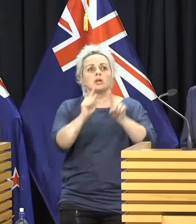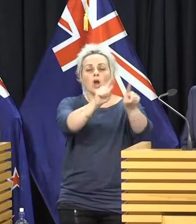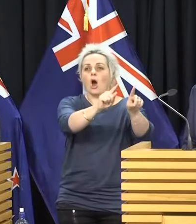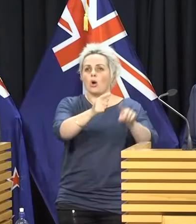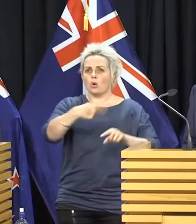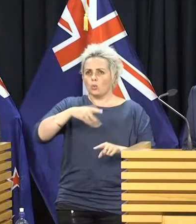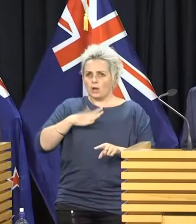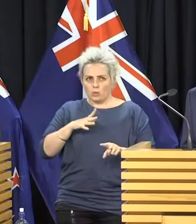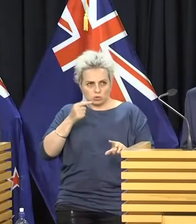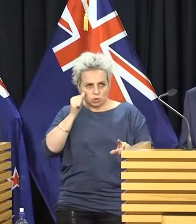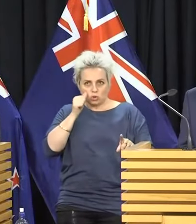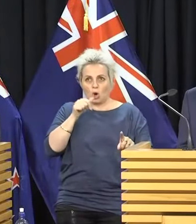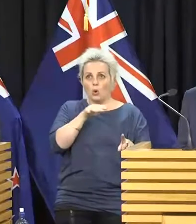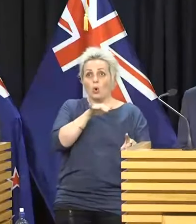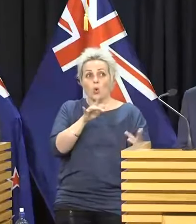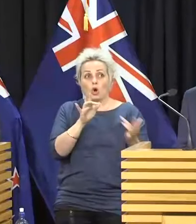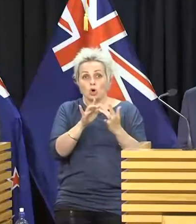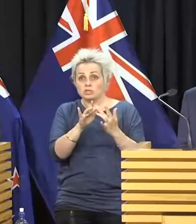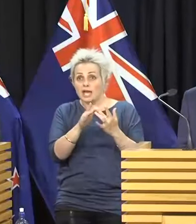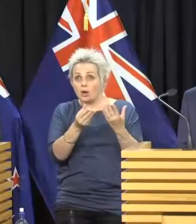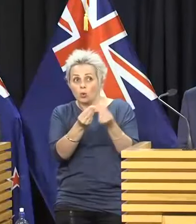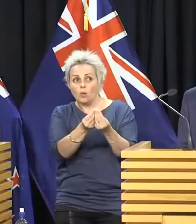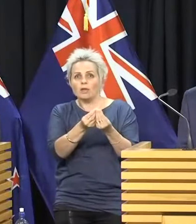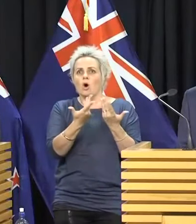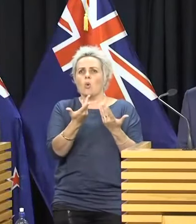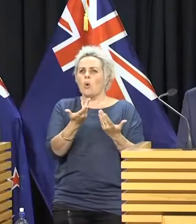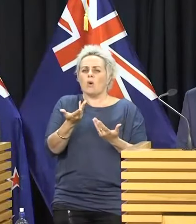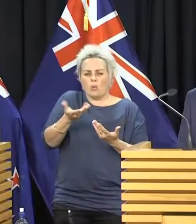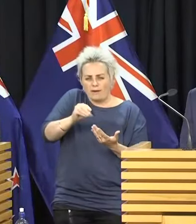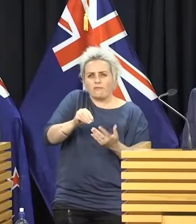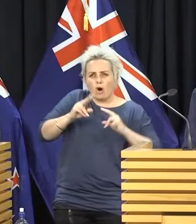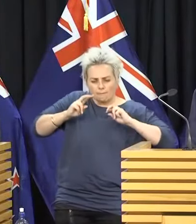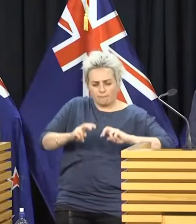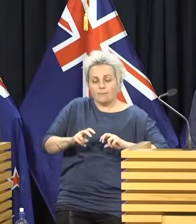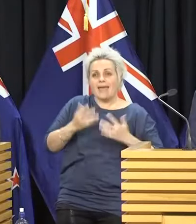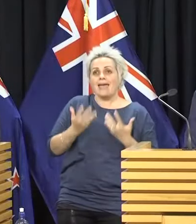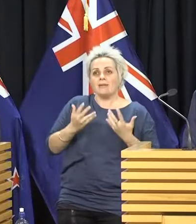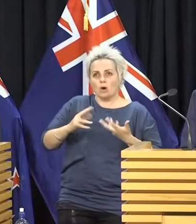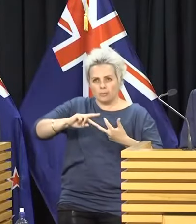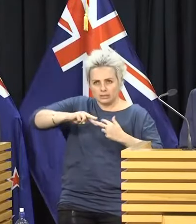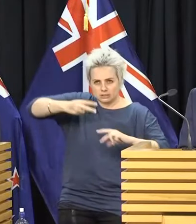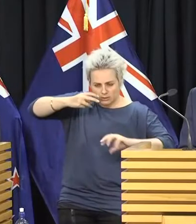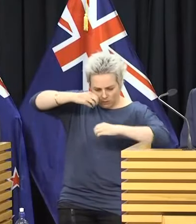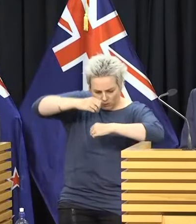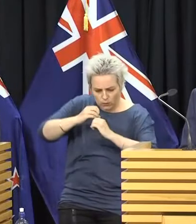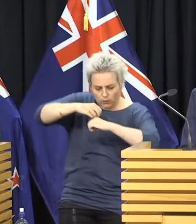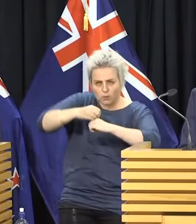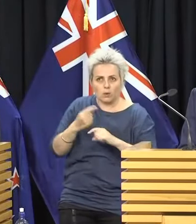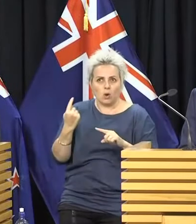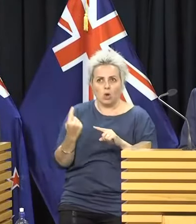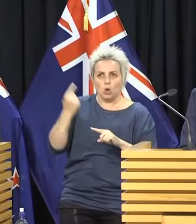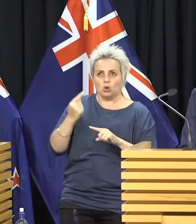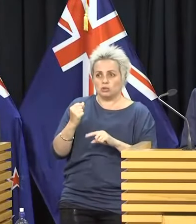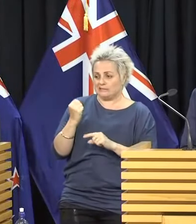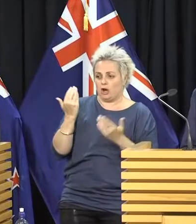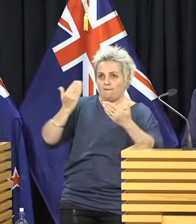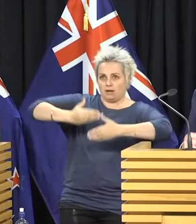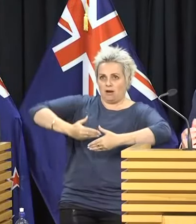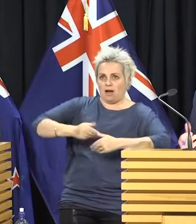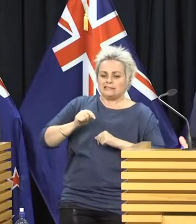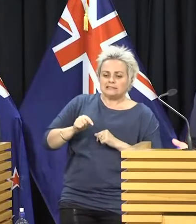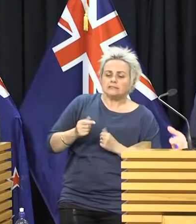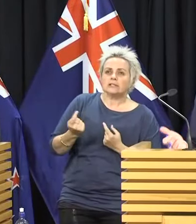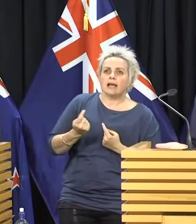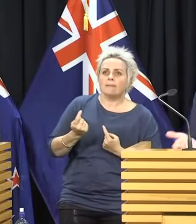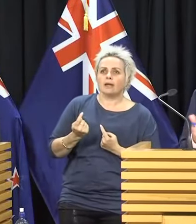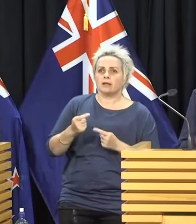people who may have been in contact, but where the infection may have come from, and genome testing has been urgently undertaken overnight to see if we